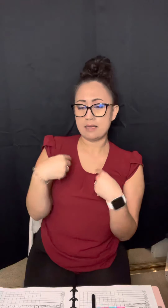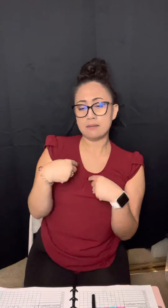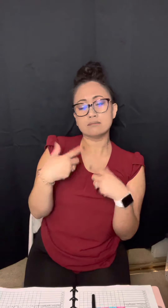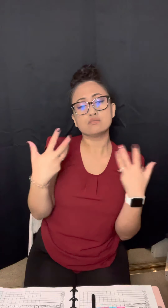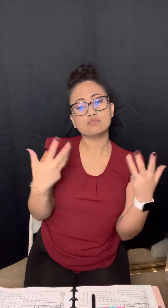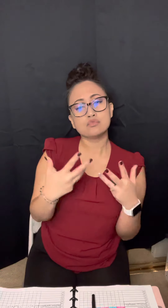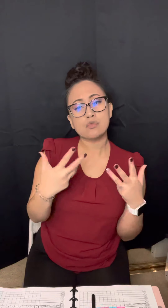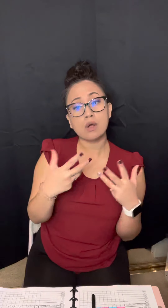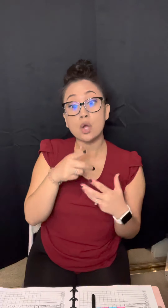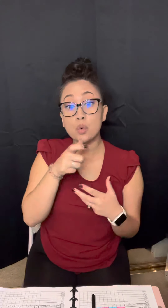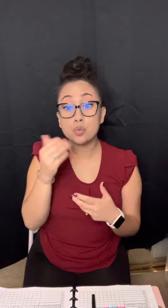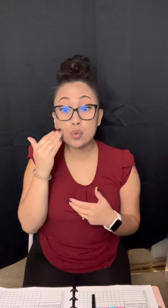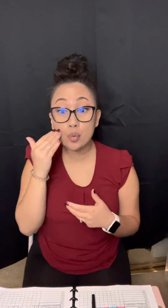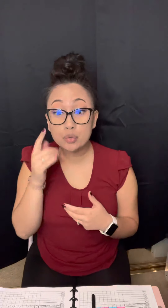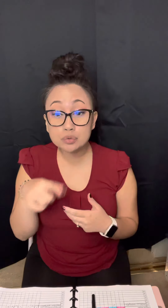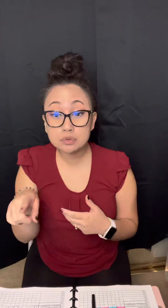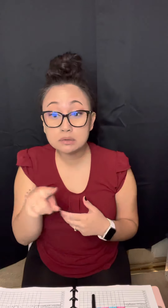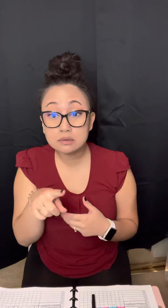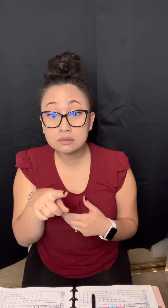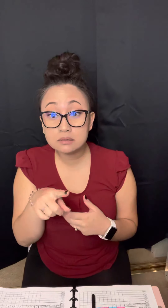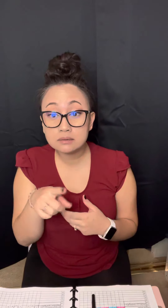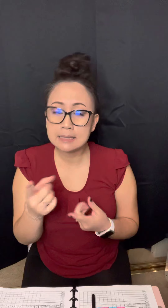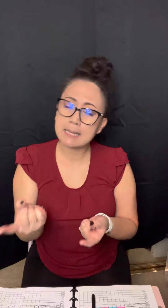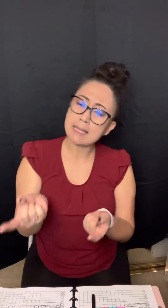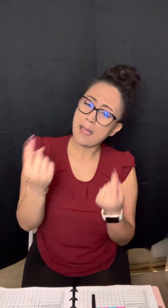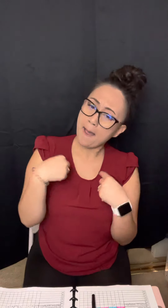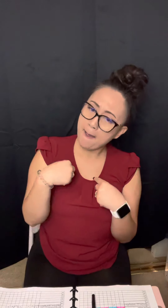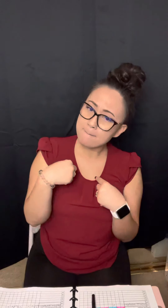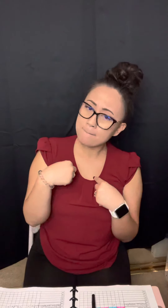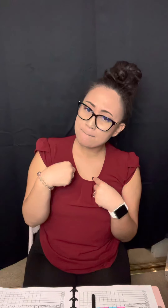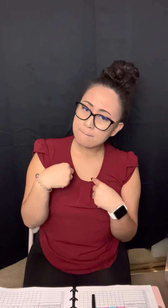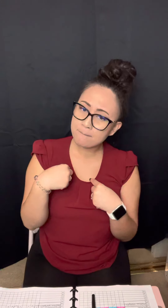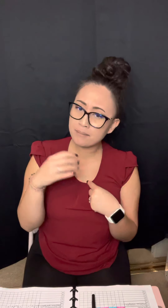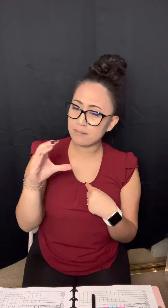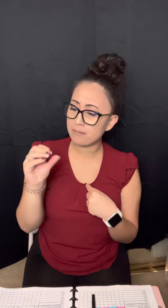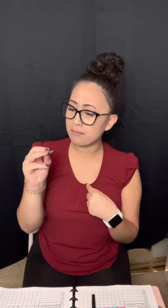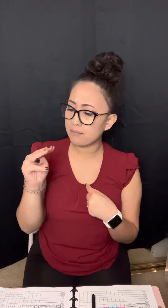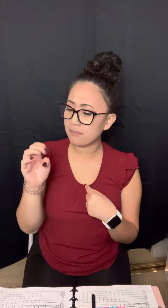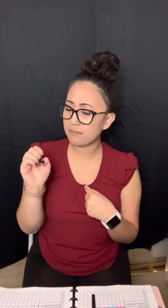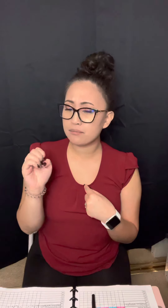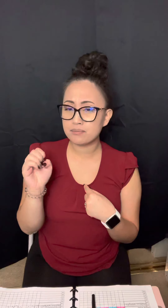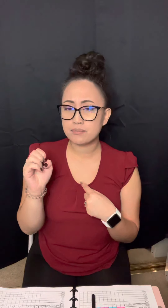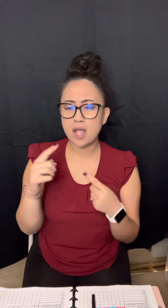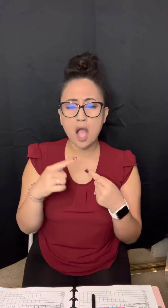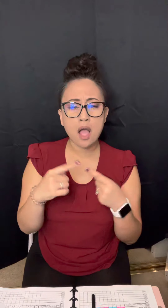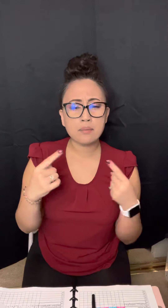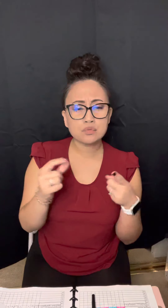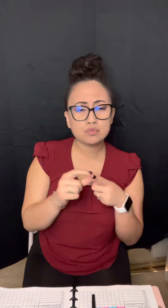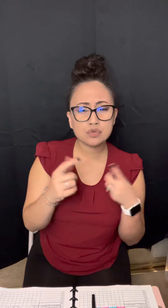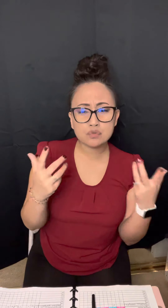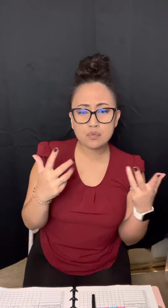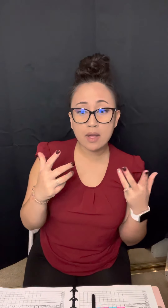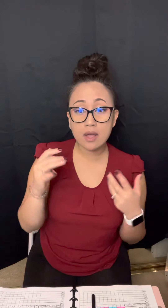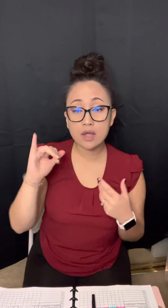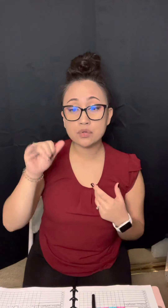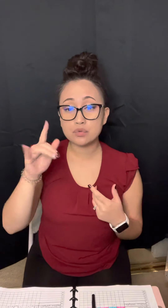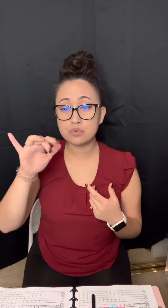Come, everybody. What's the opposite of come? Juliet, what's the opposite of come?